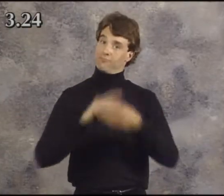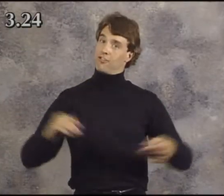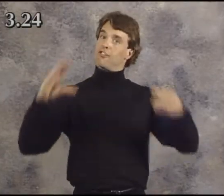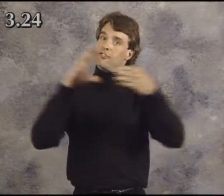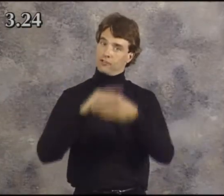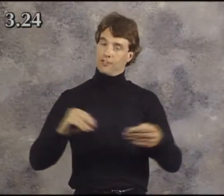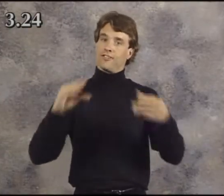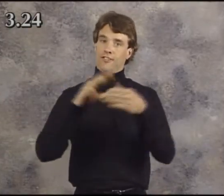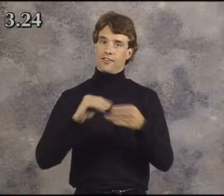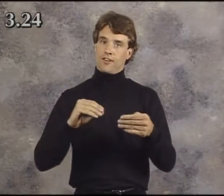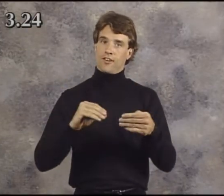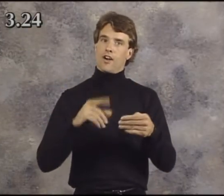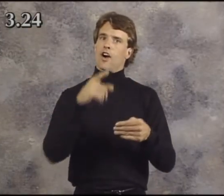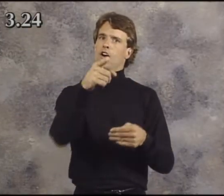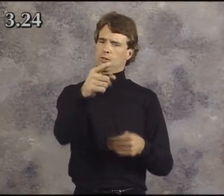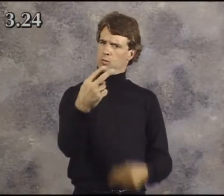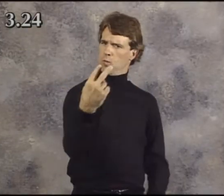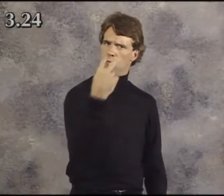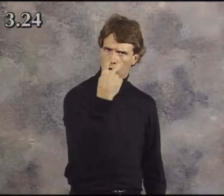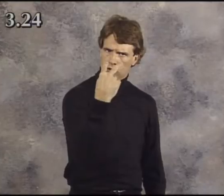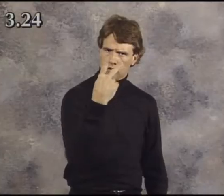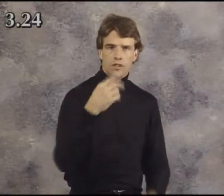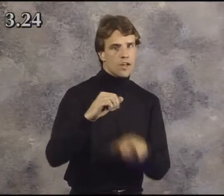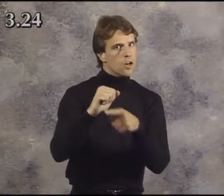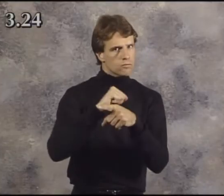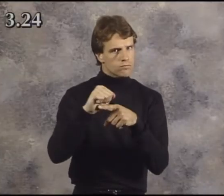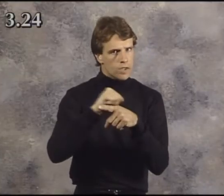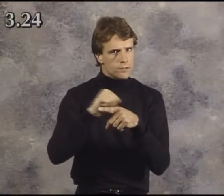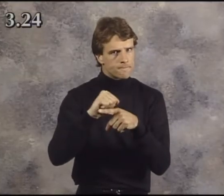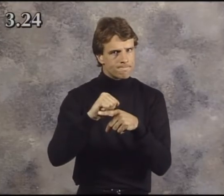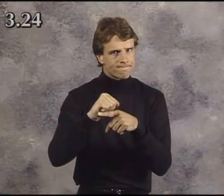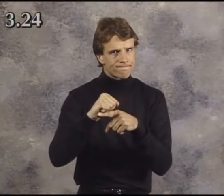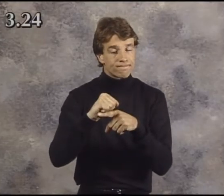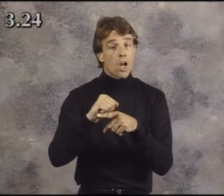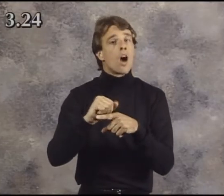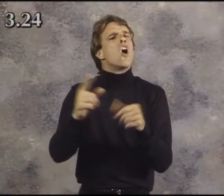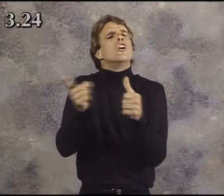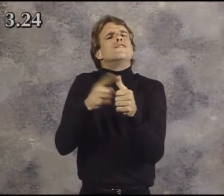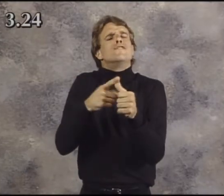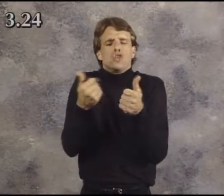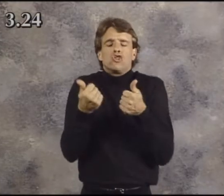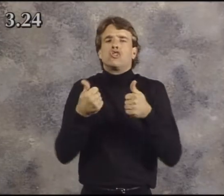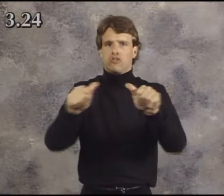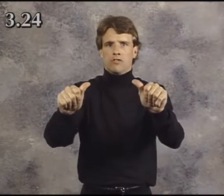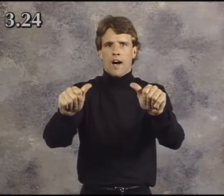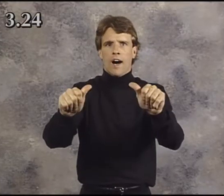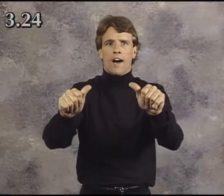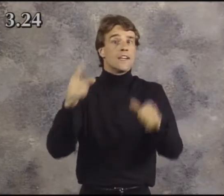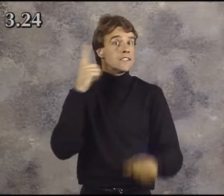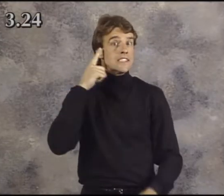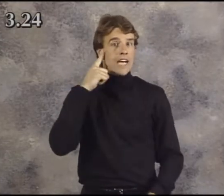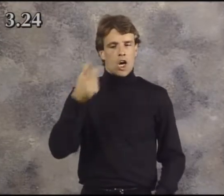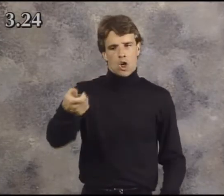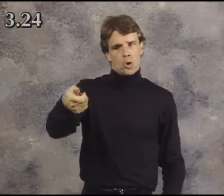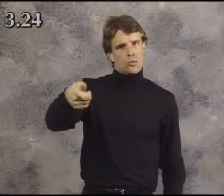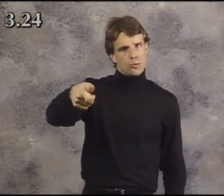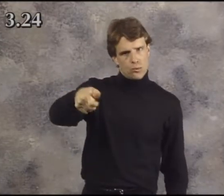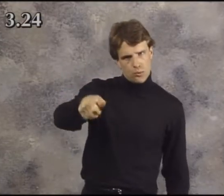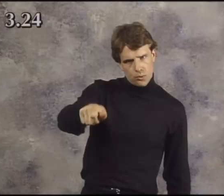I'm going to tell a story. You watch me and practice sign comprehension by first turning off